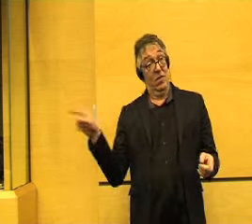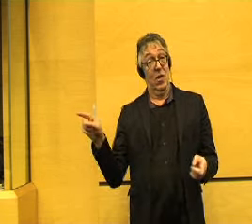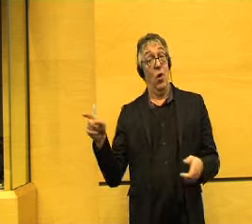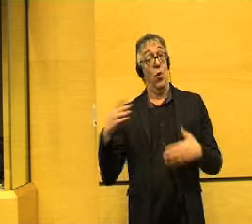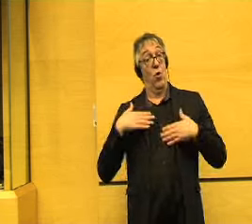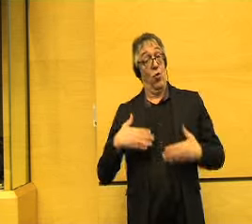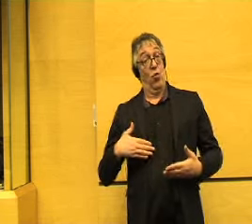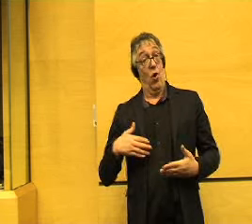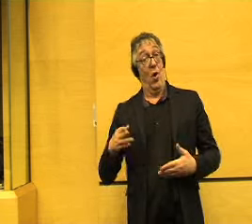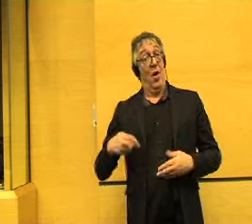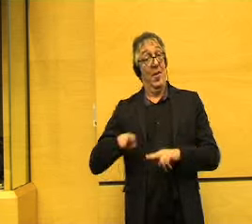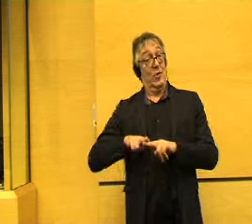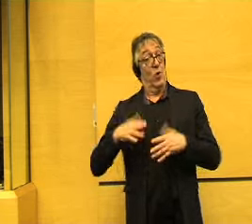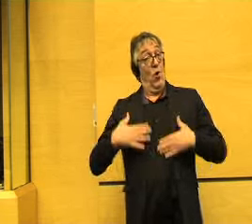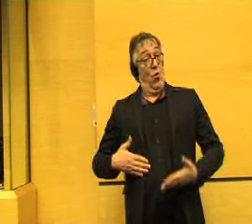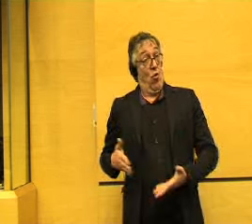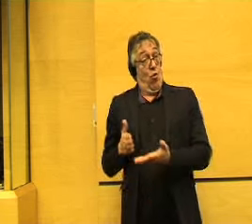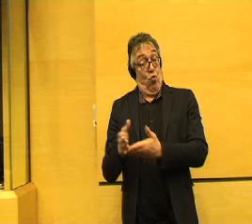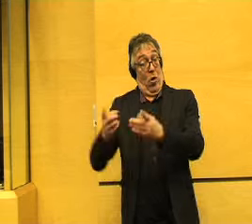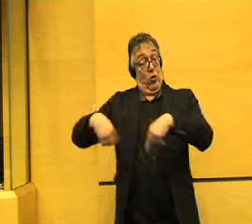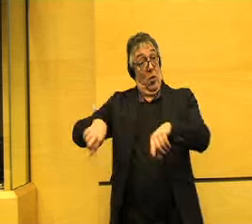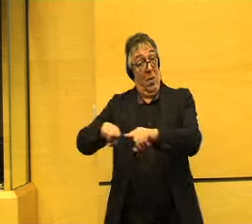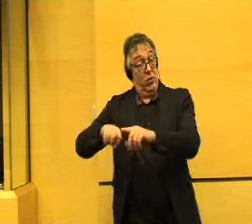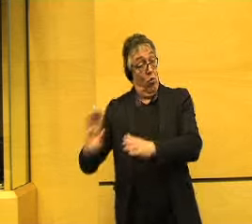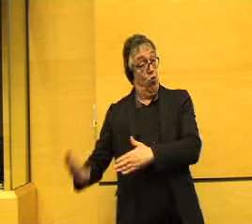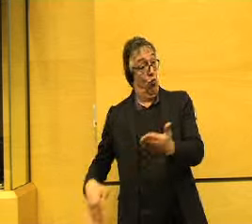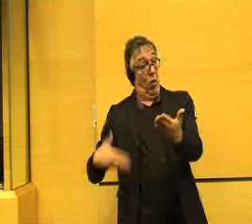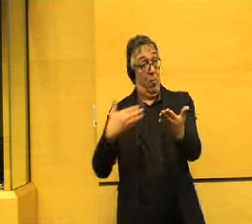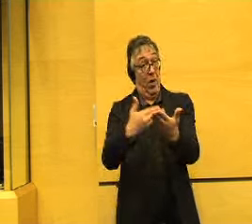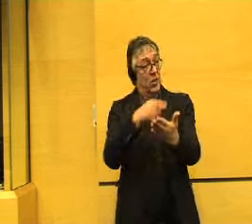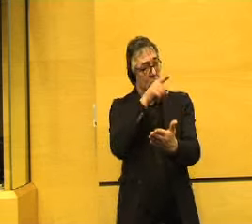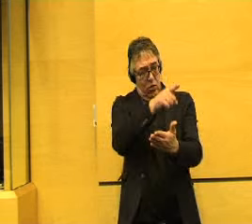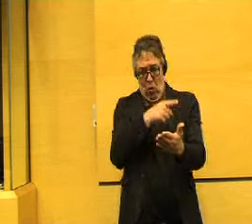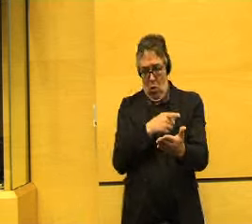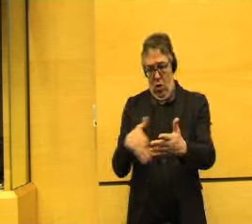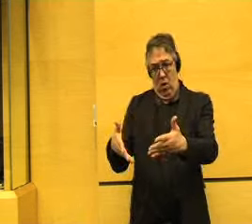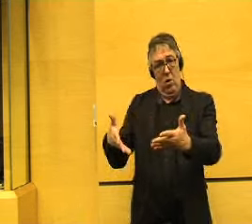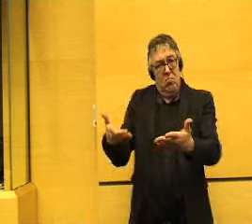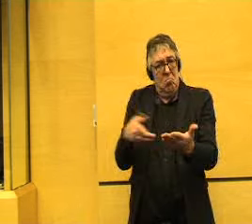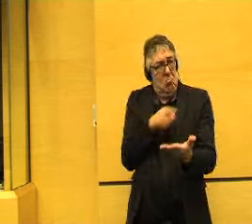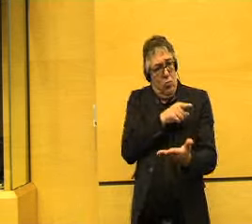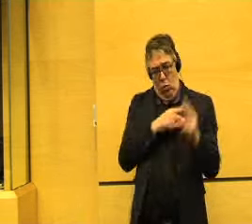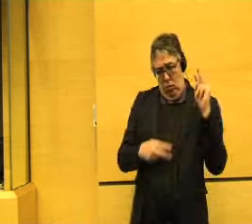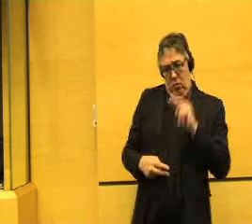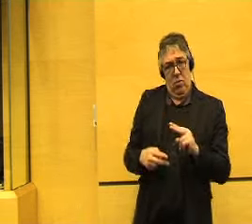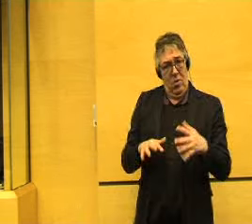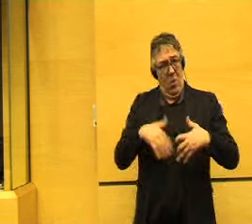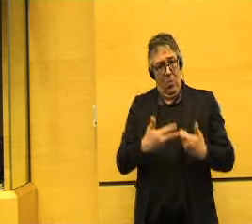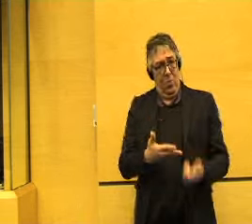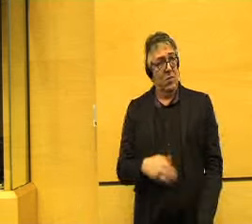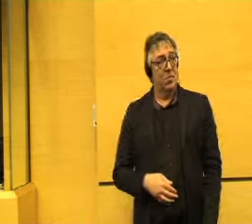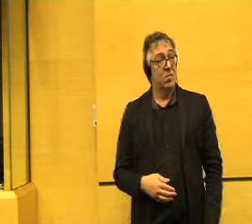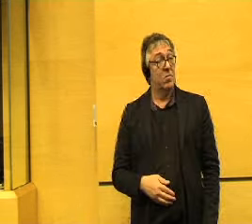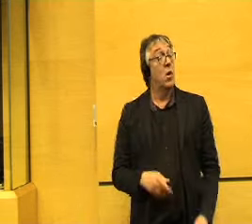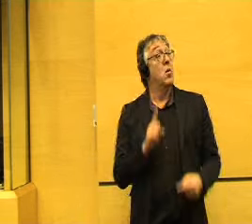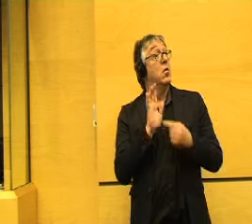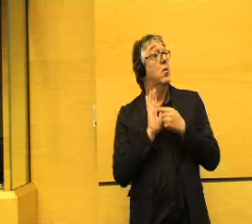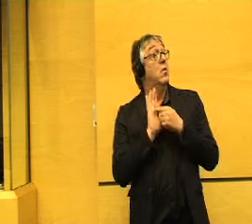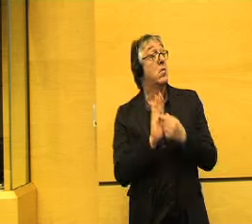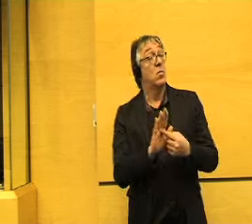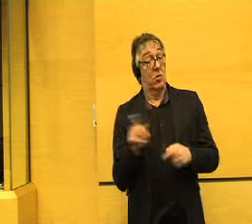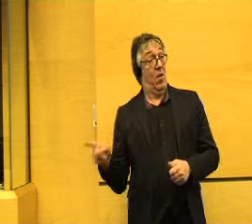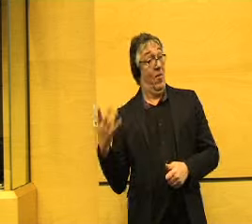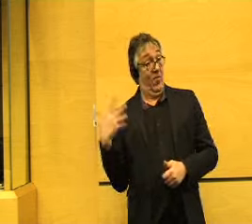the National Human Rights Commission? For example, there are a number of recommendations in respect of